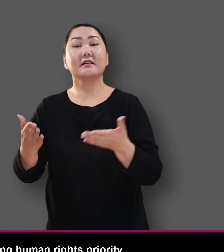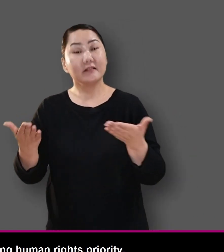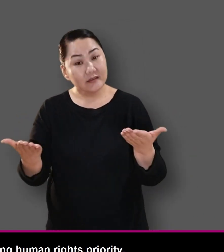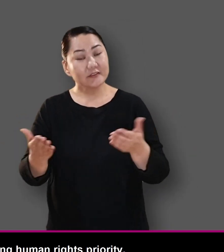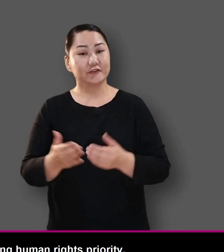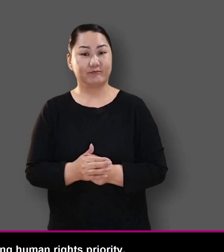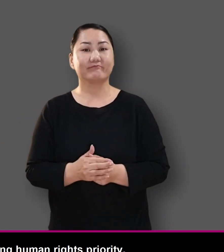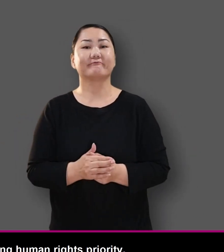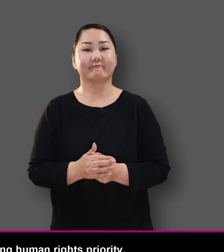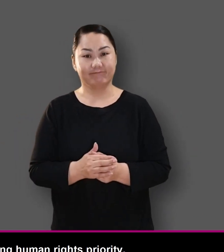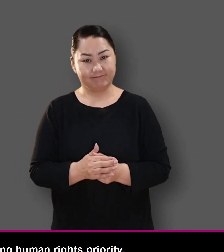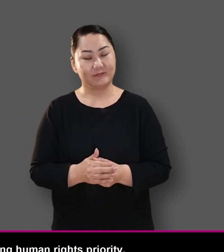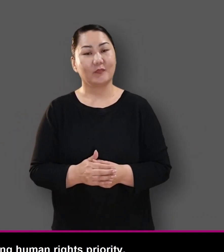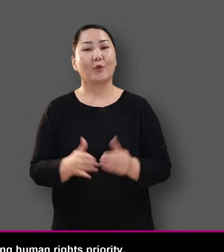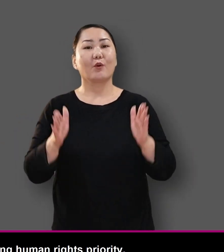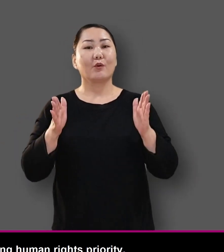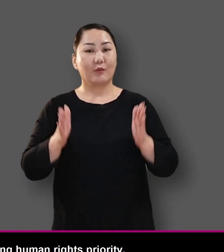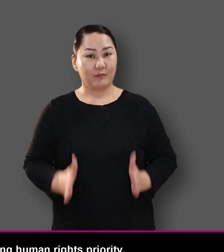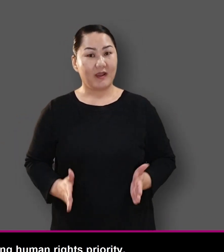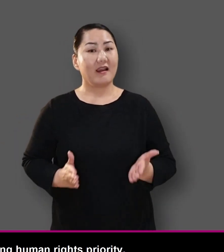represents a pressing human rights priority.